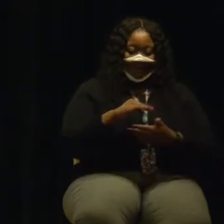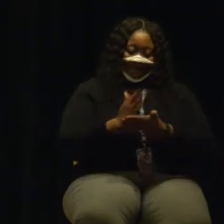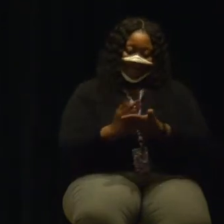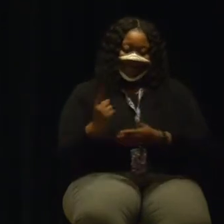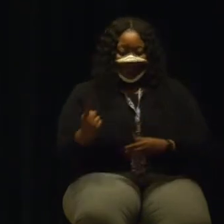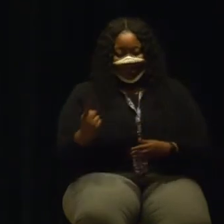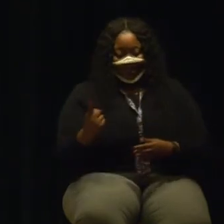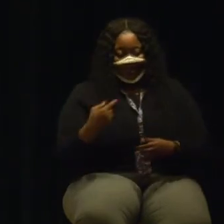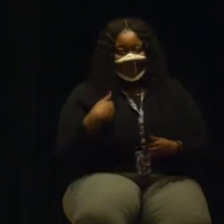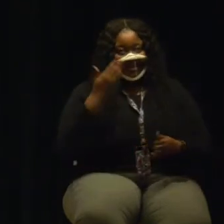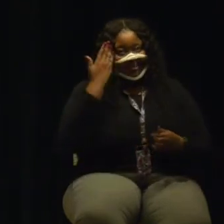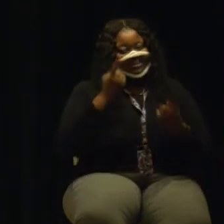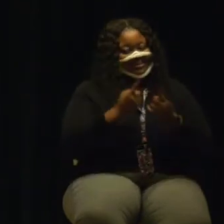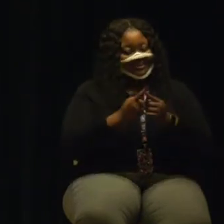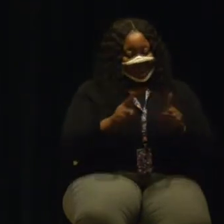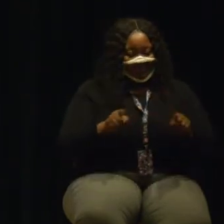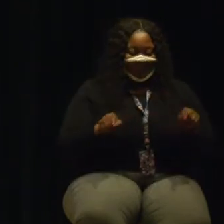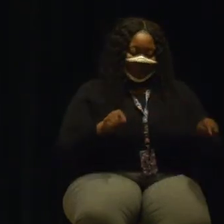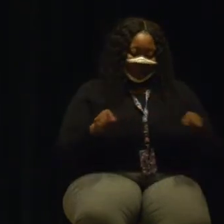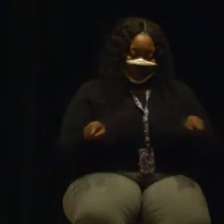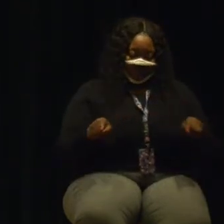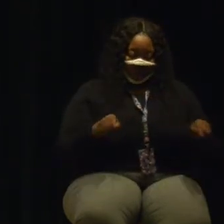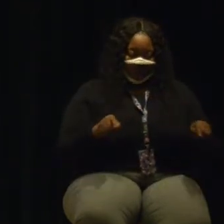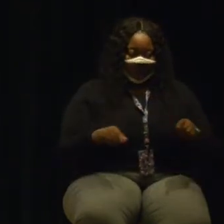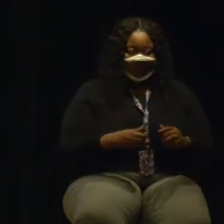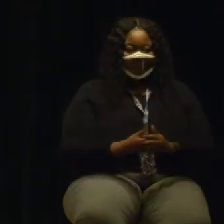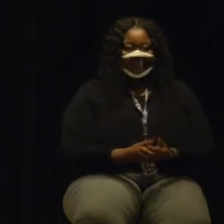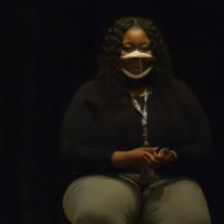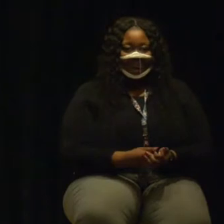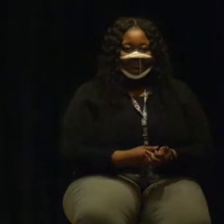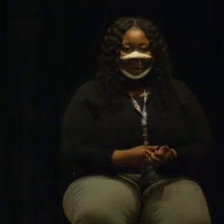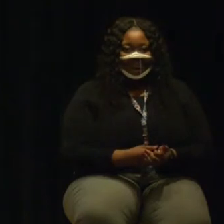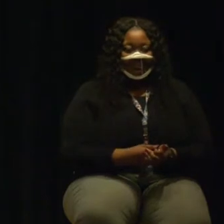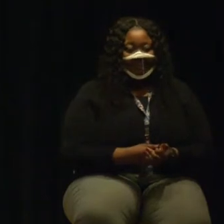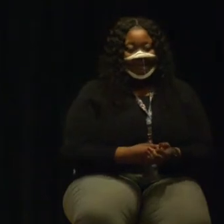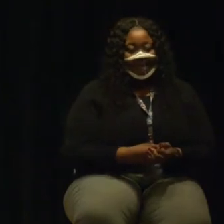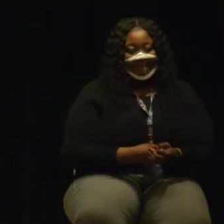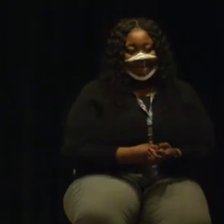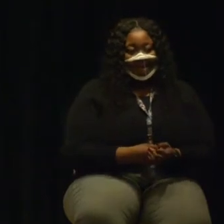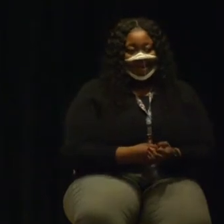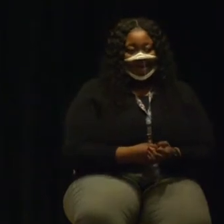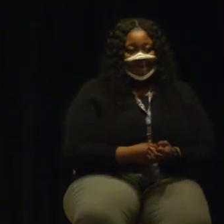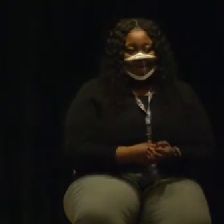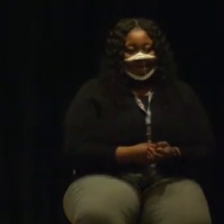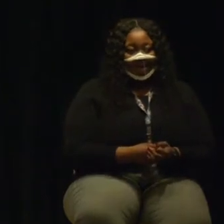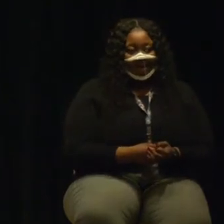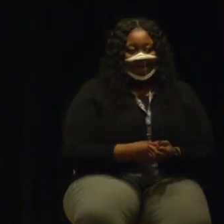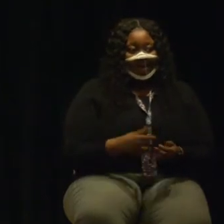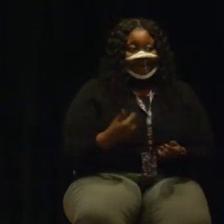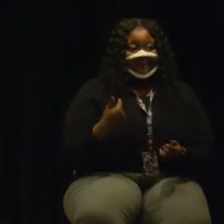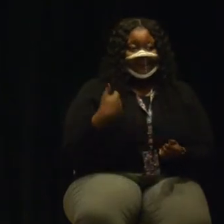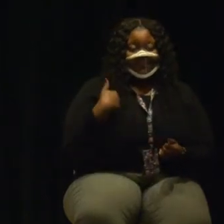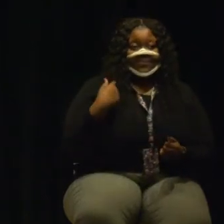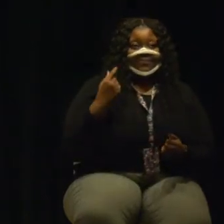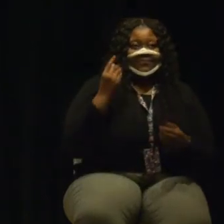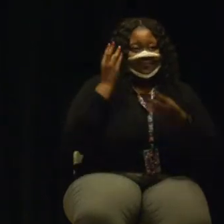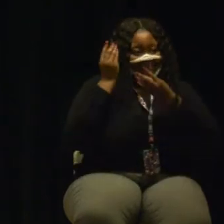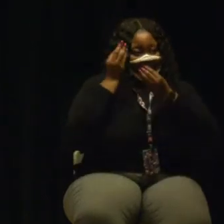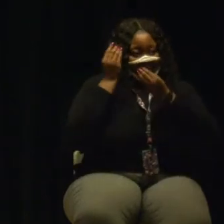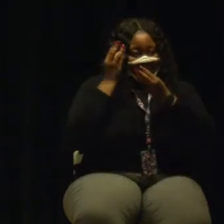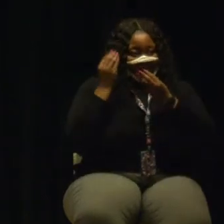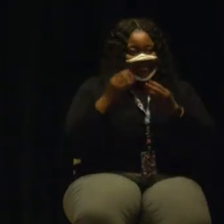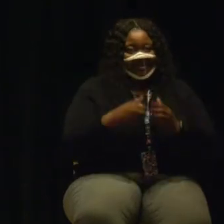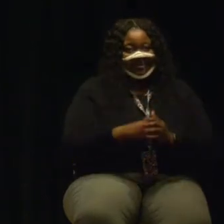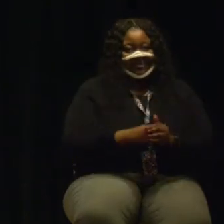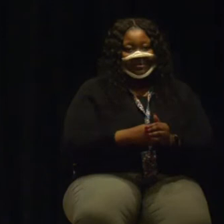different. And it's gonna sound like a flex, but you know it's not. I came up with the idea for this at the National Book Awards, and I'd already